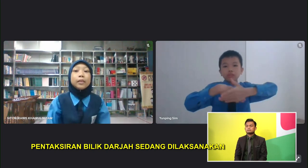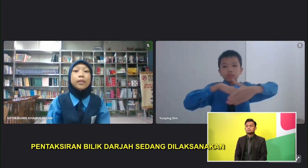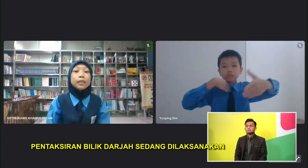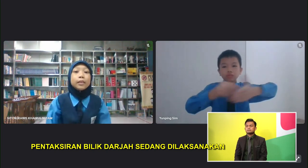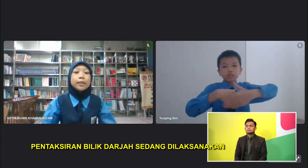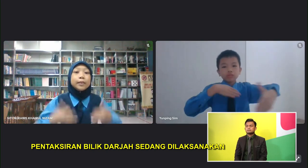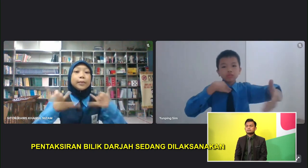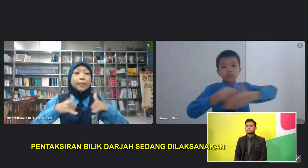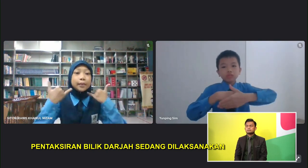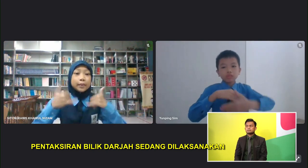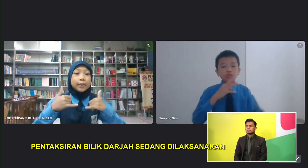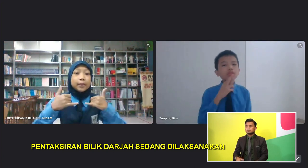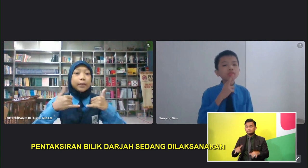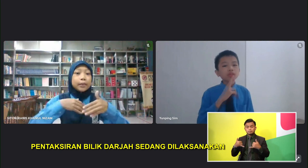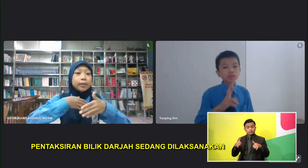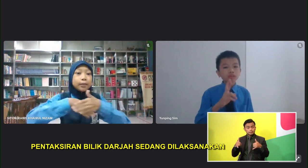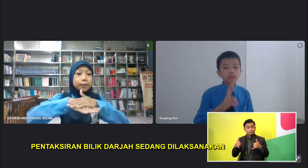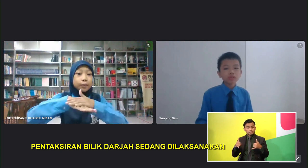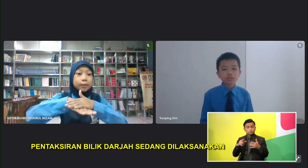are, yes, playing what?